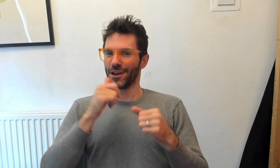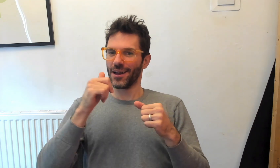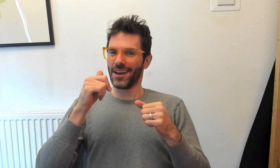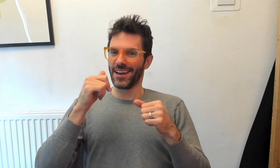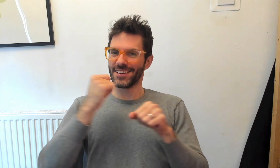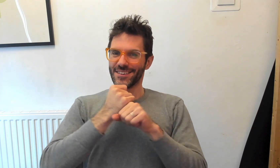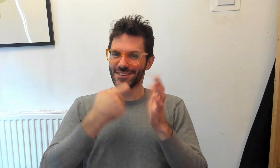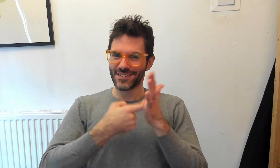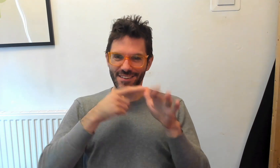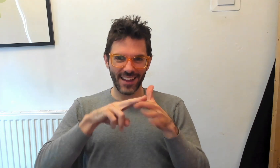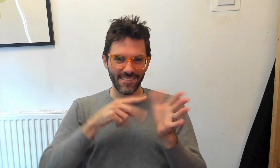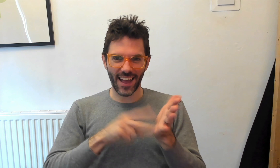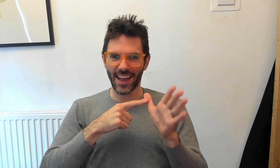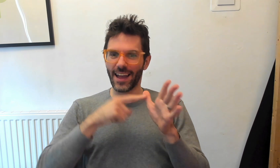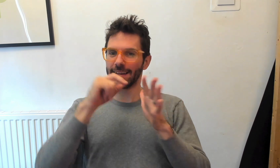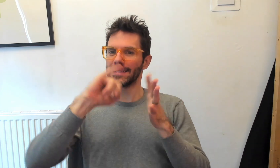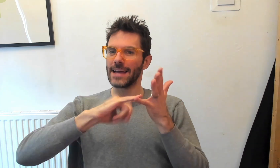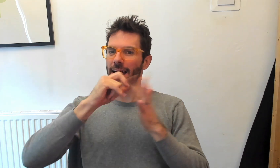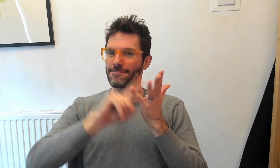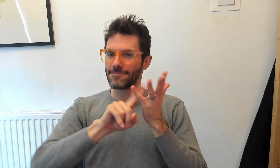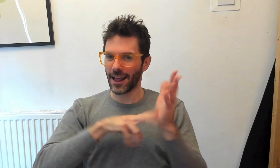using Grafana, Splunk,